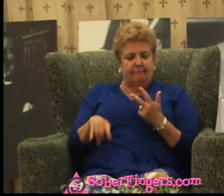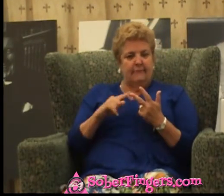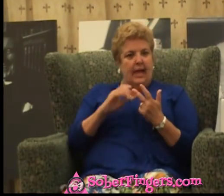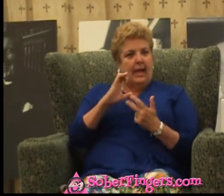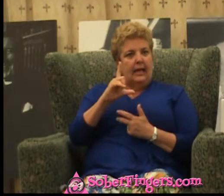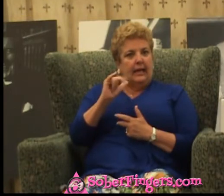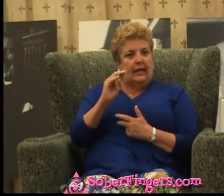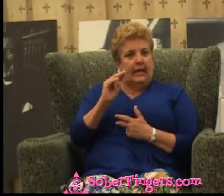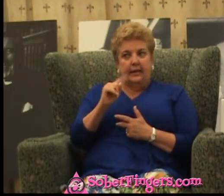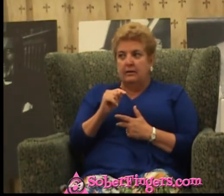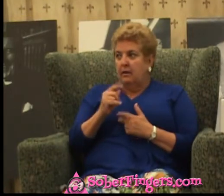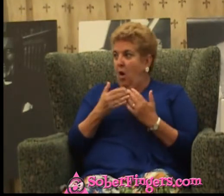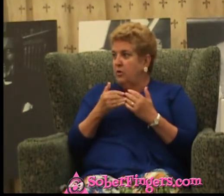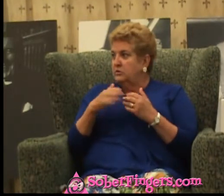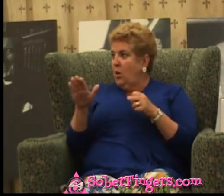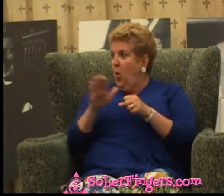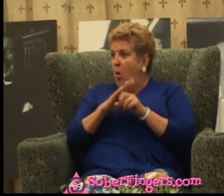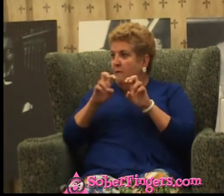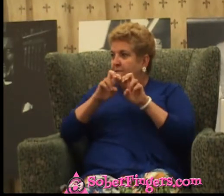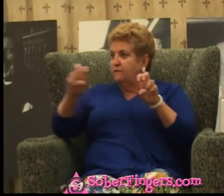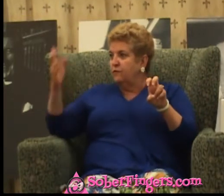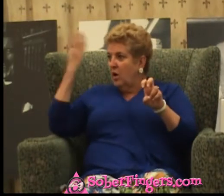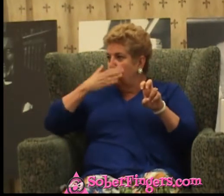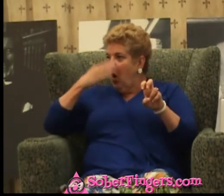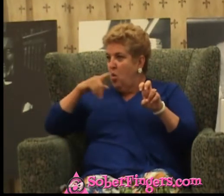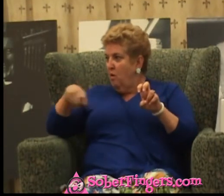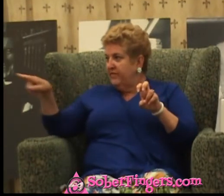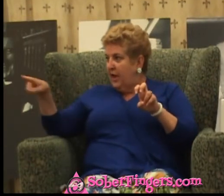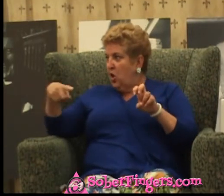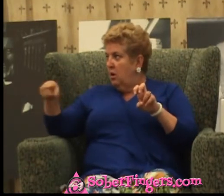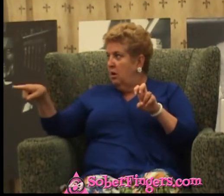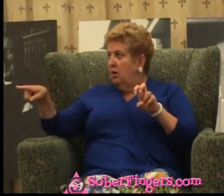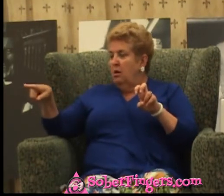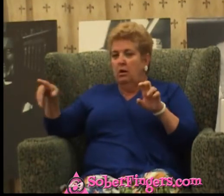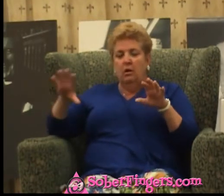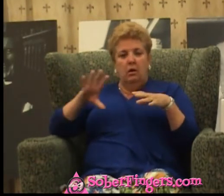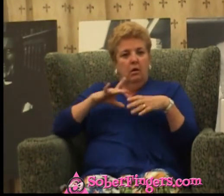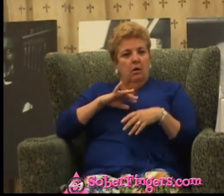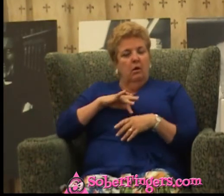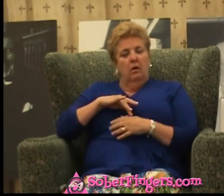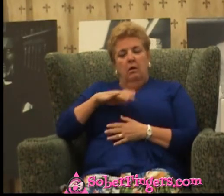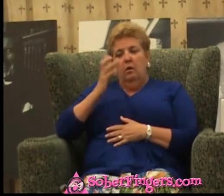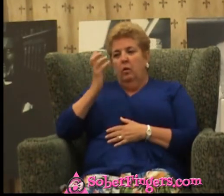whole front row. There's just been some remarkable